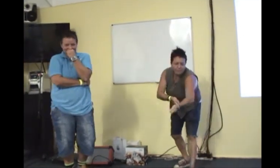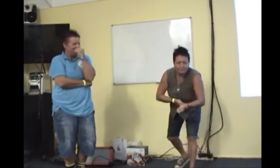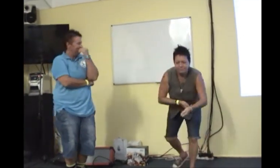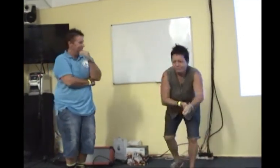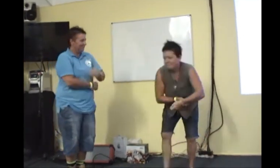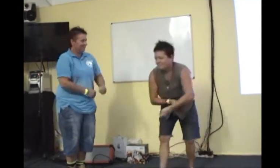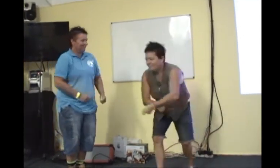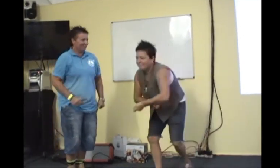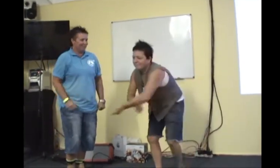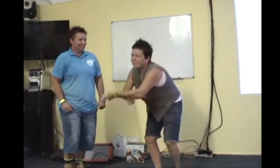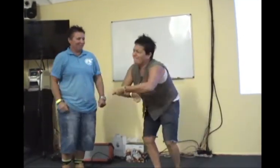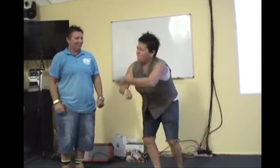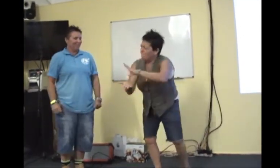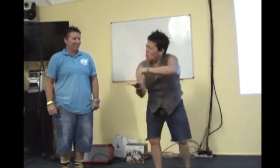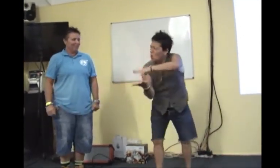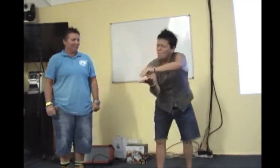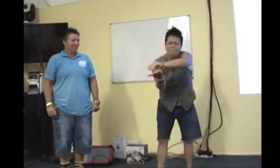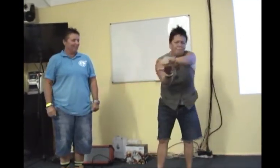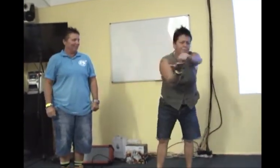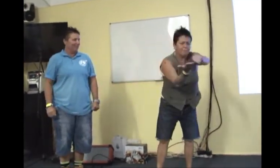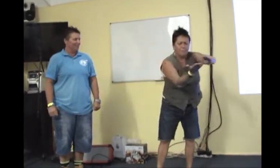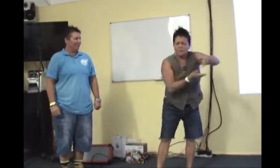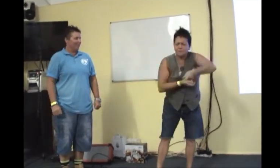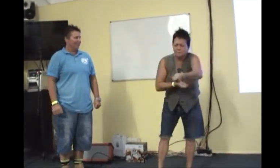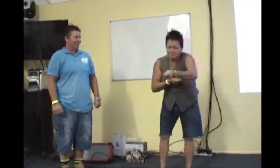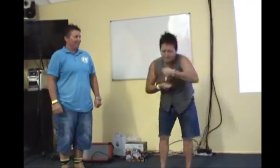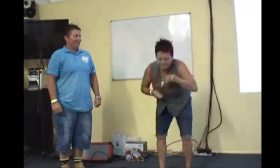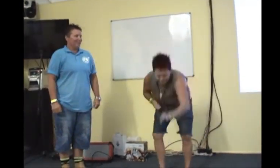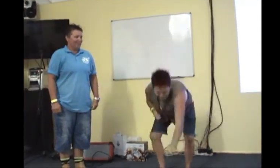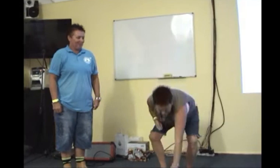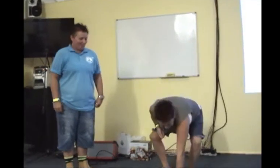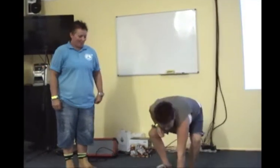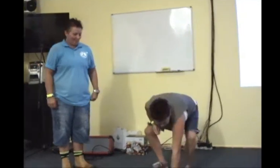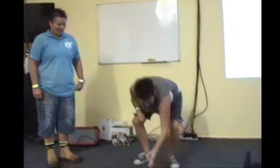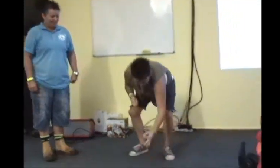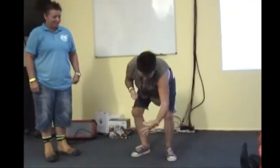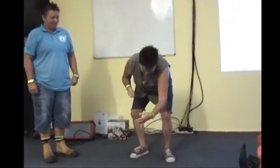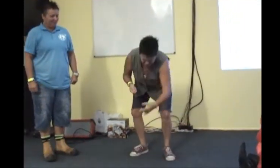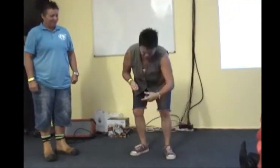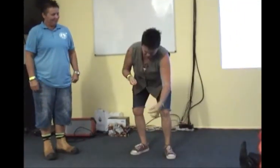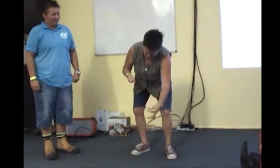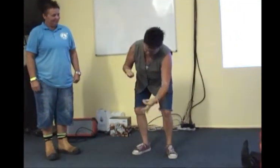cleaning away and vacuuming and doing that all cleaning. I was picking up.